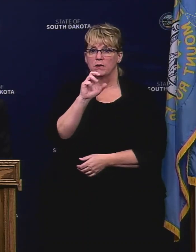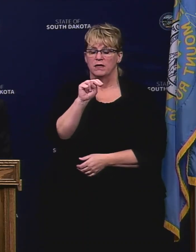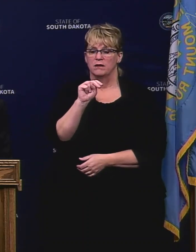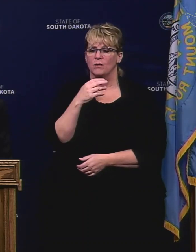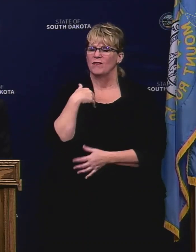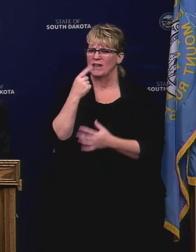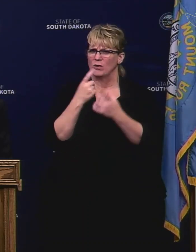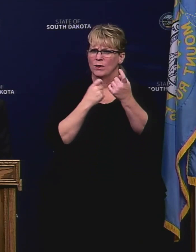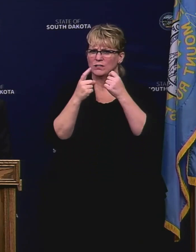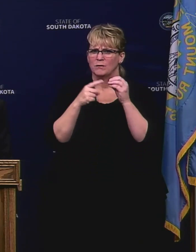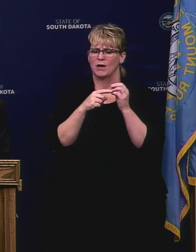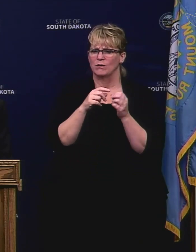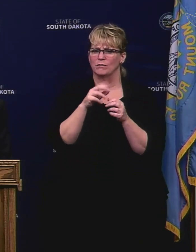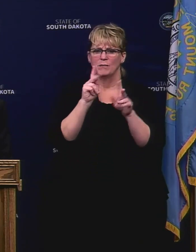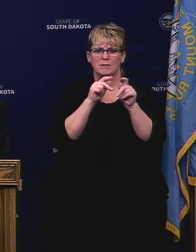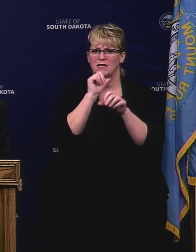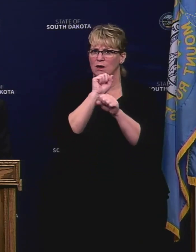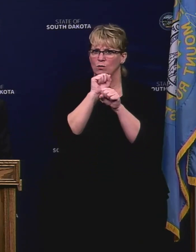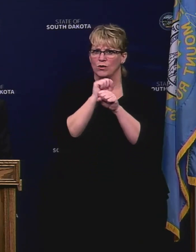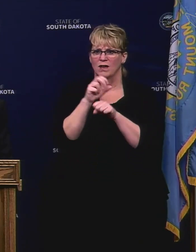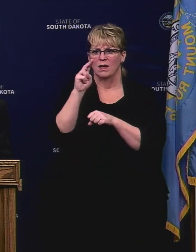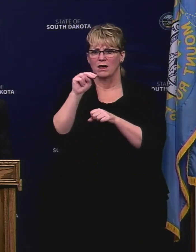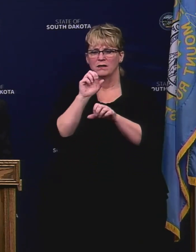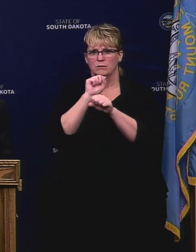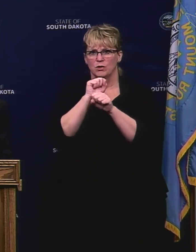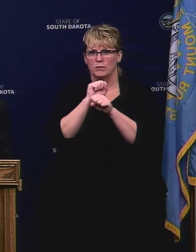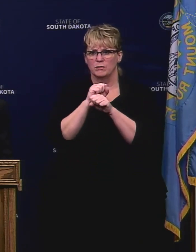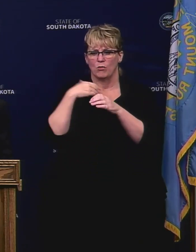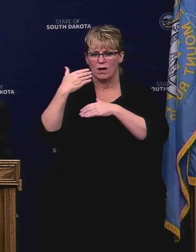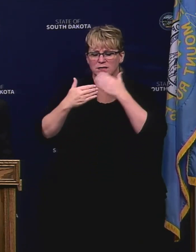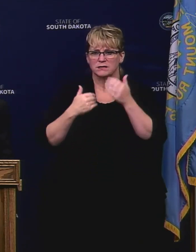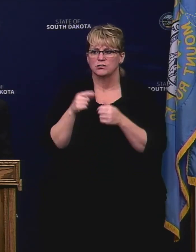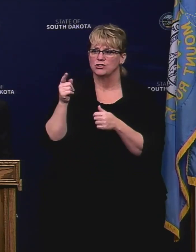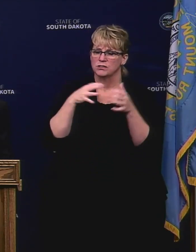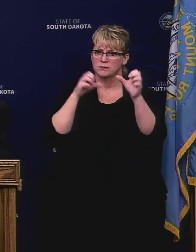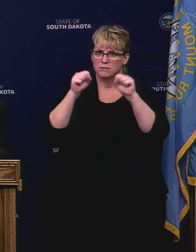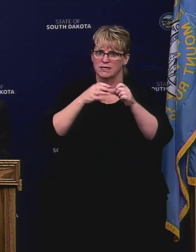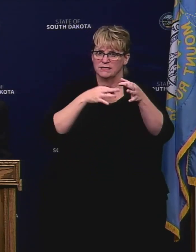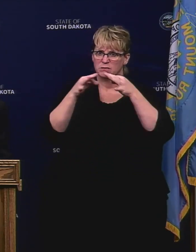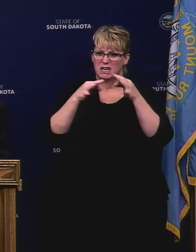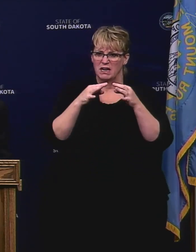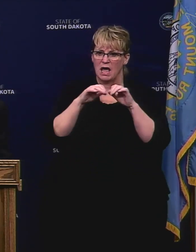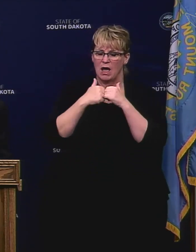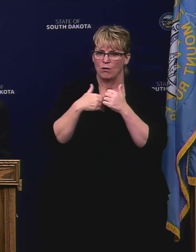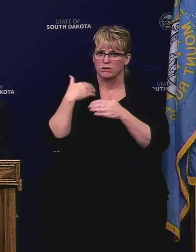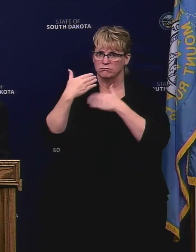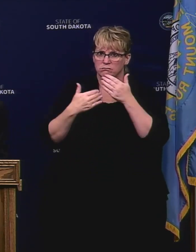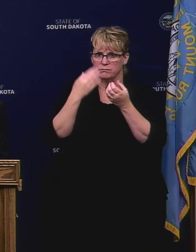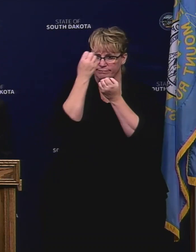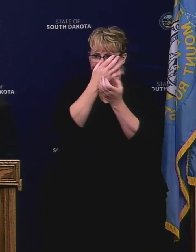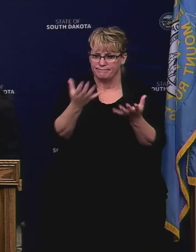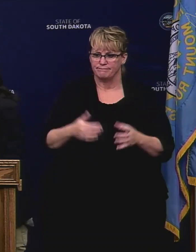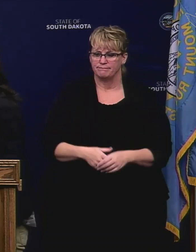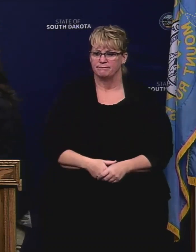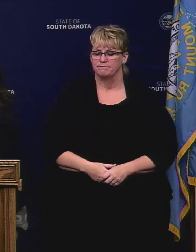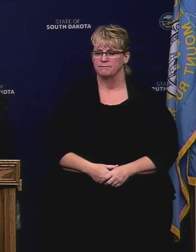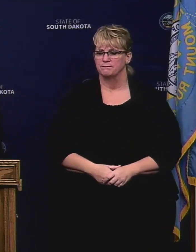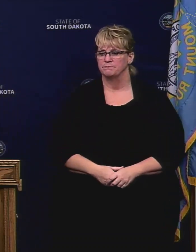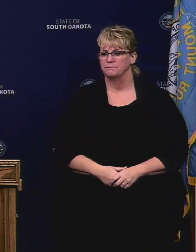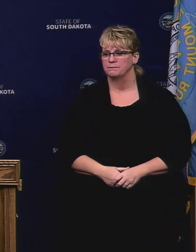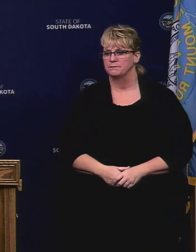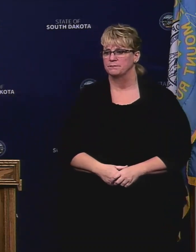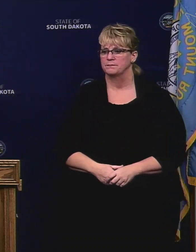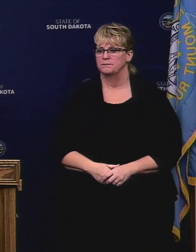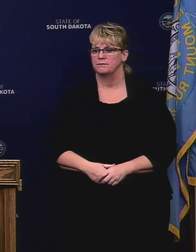ongoing questions about the unemployment process, and I'd like her to speak a little bit about that and how it's going and give you an update.